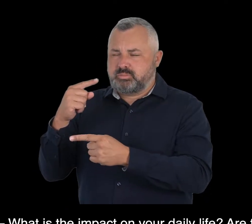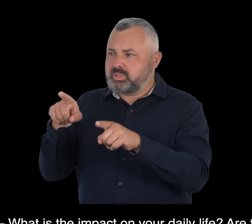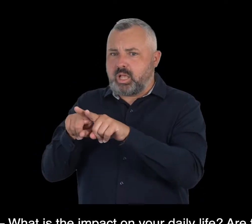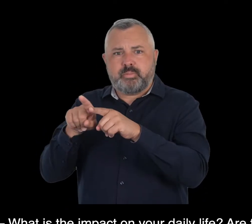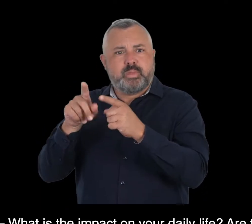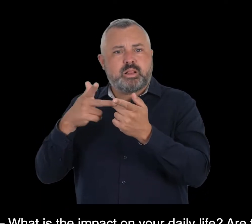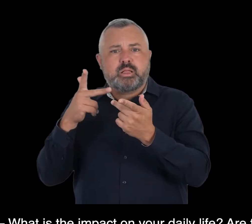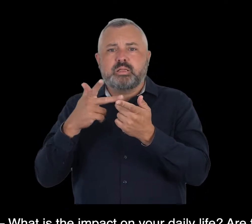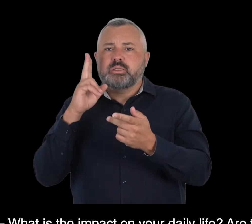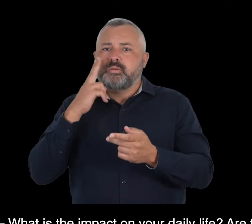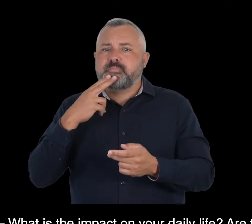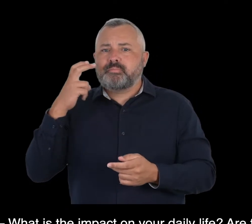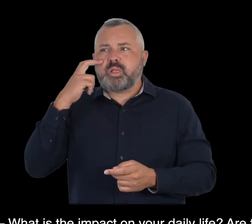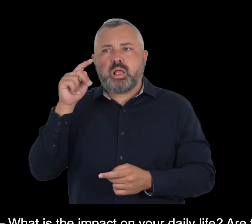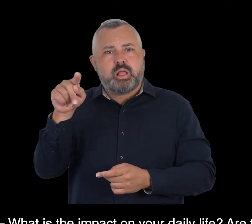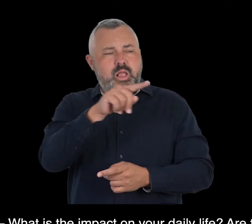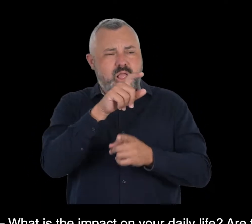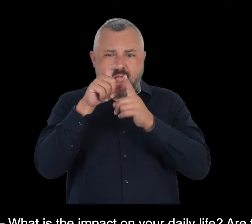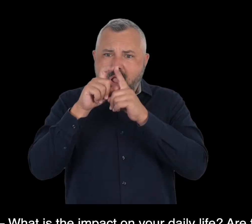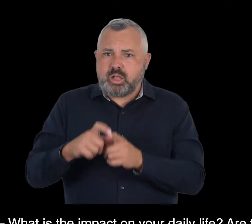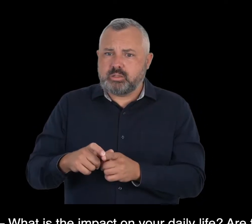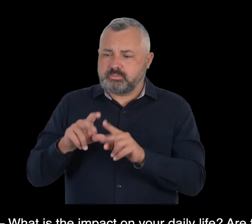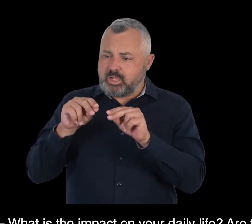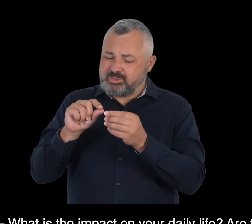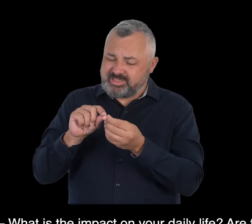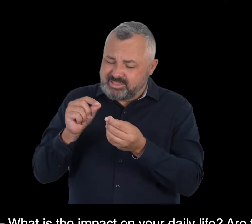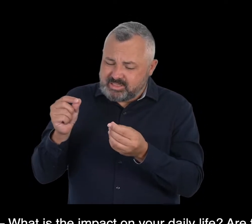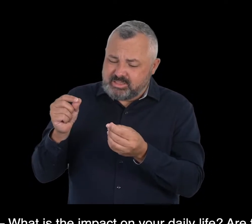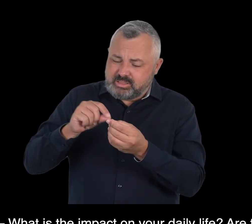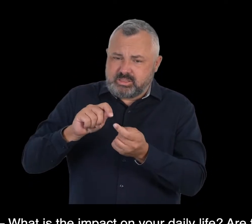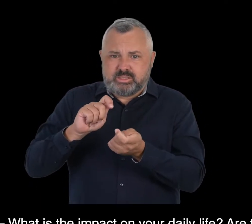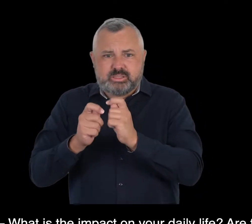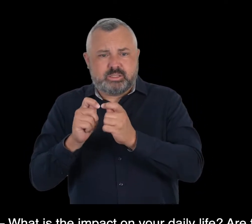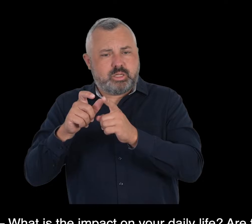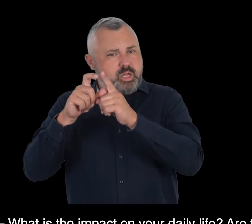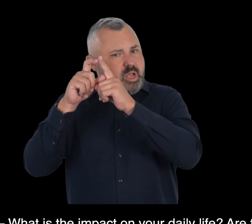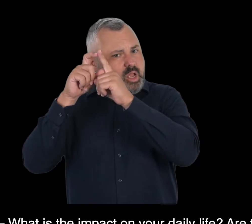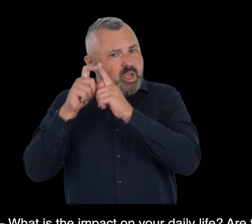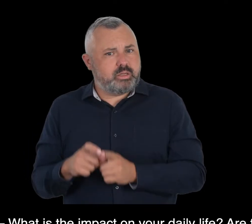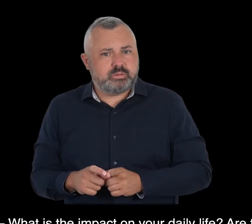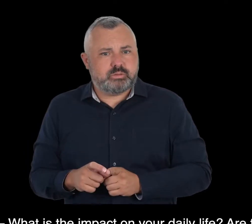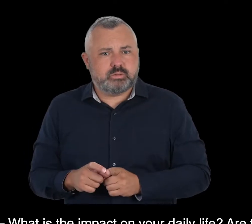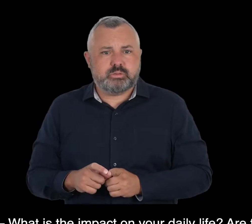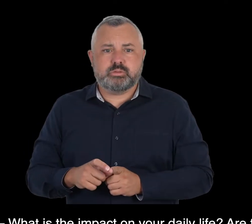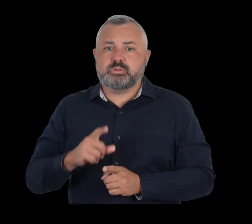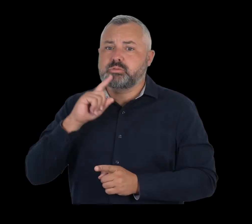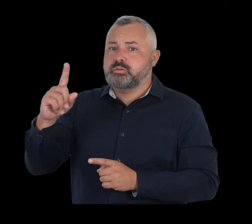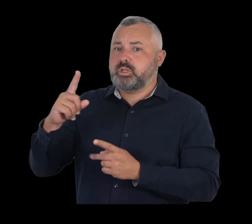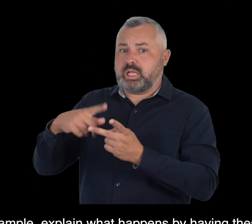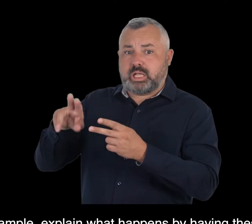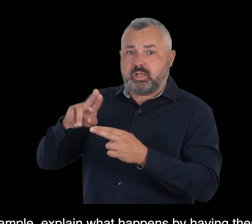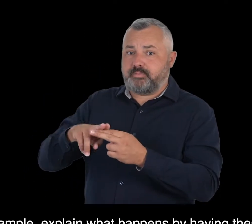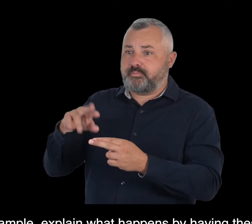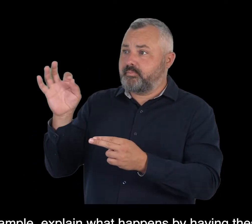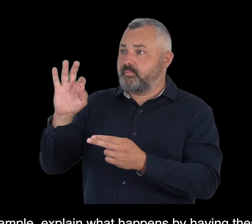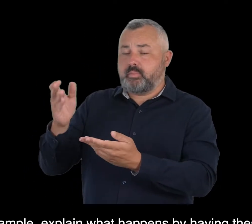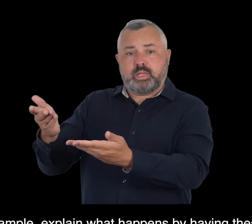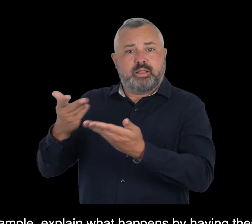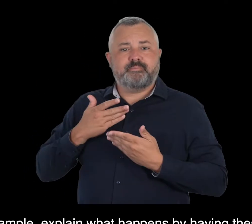who are also impacted? For example, explain what happens by having these batteries